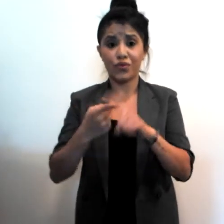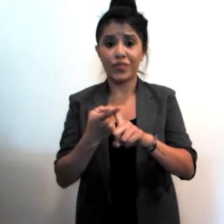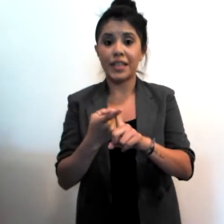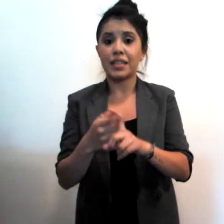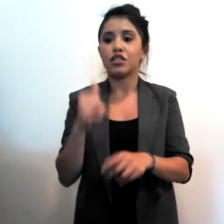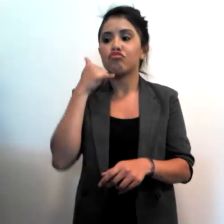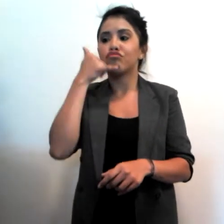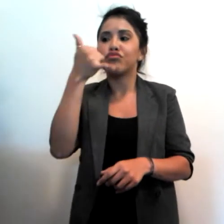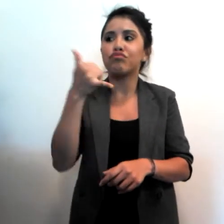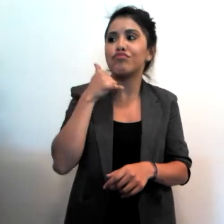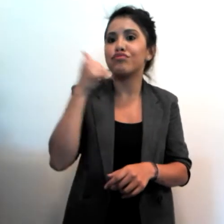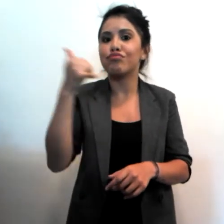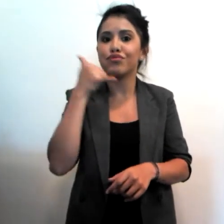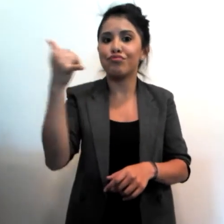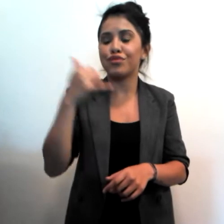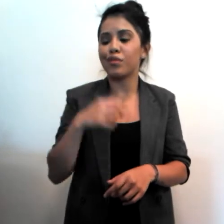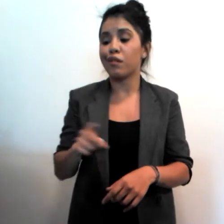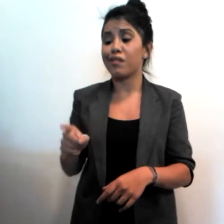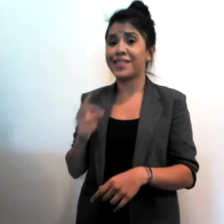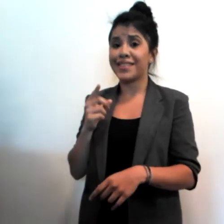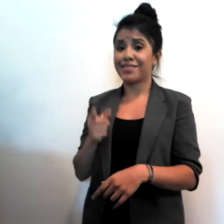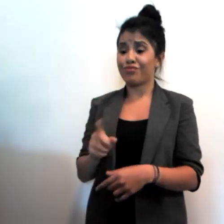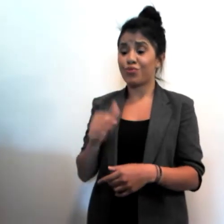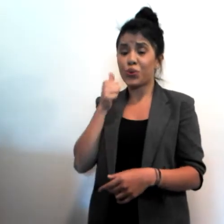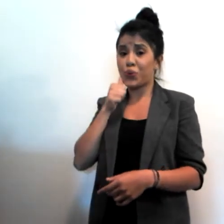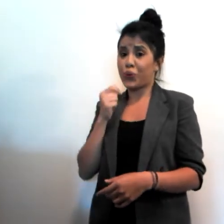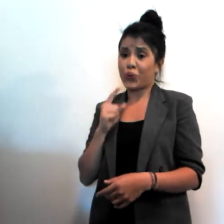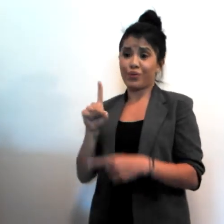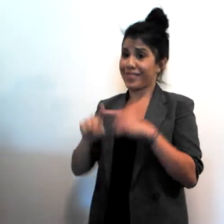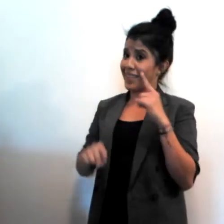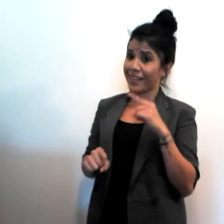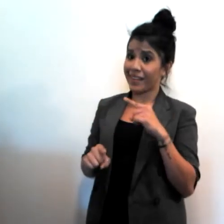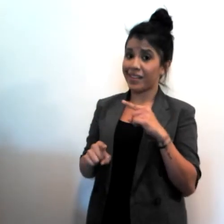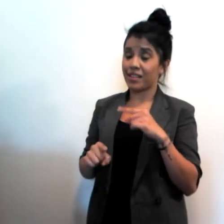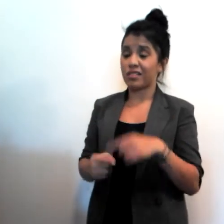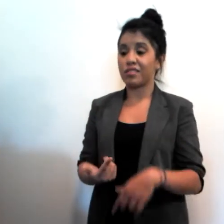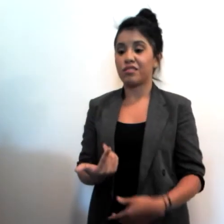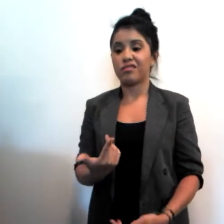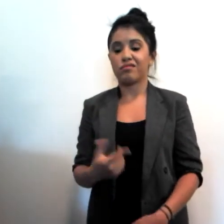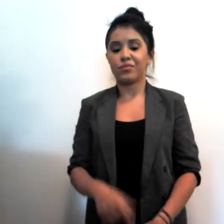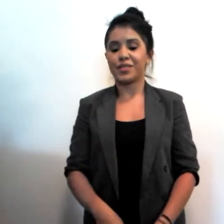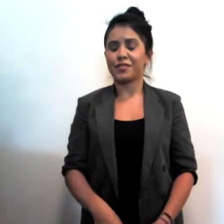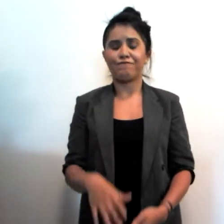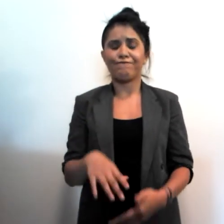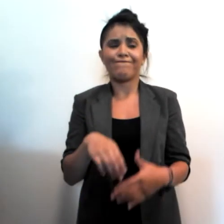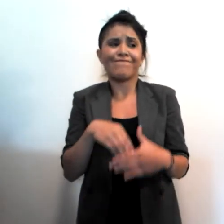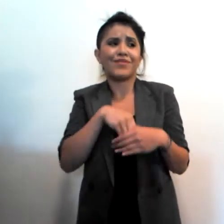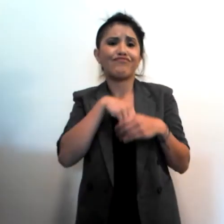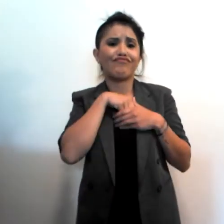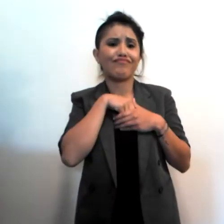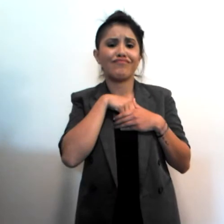third story, the mother of a very capable young girl who moved comfortably between sign language and spoken